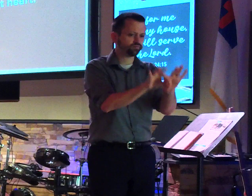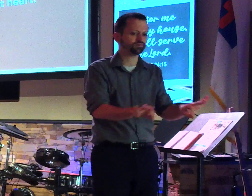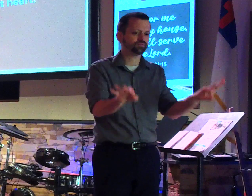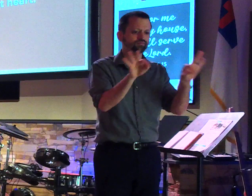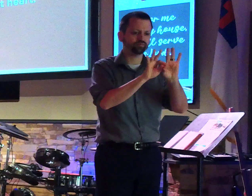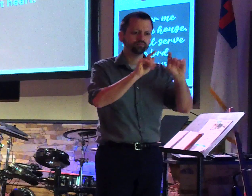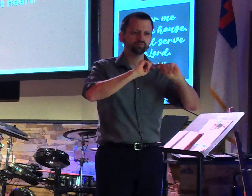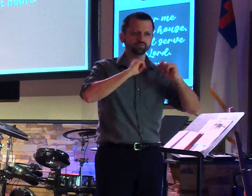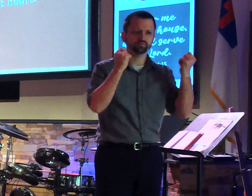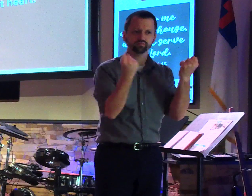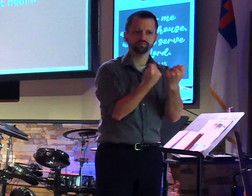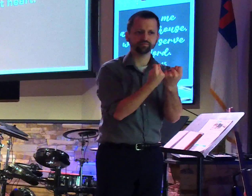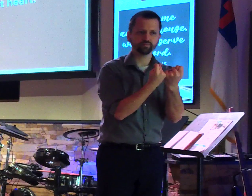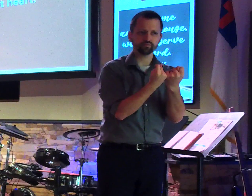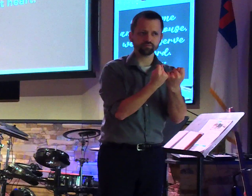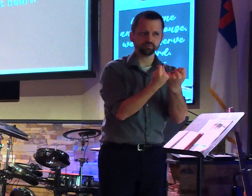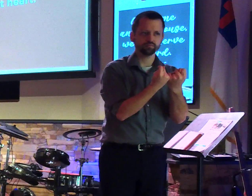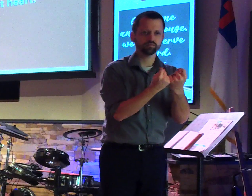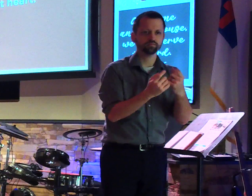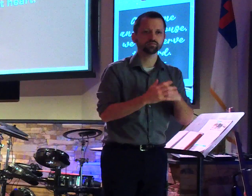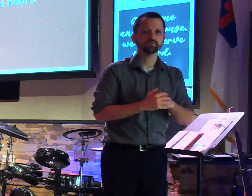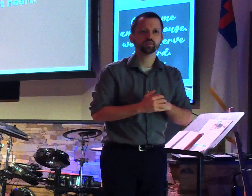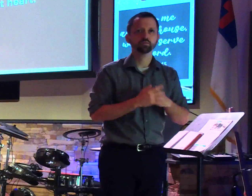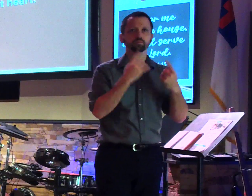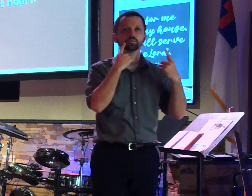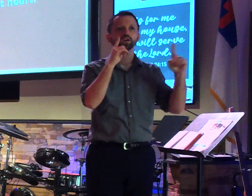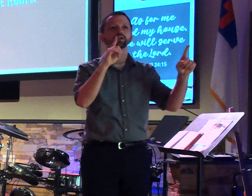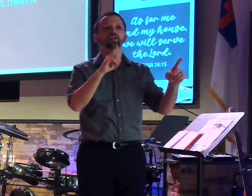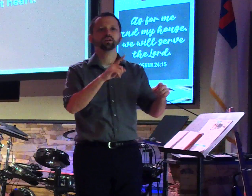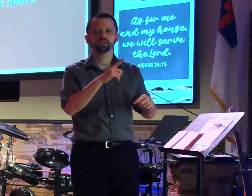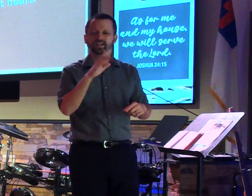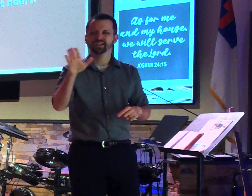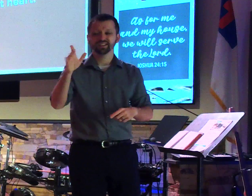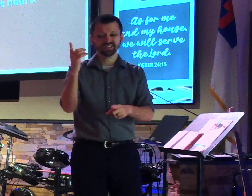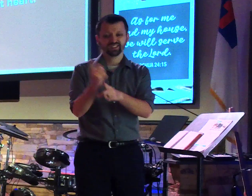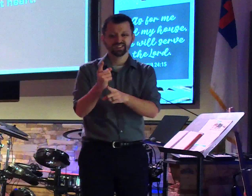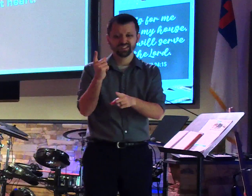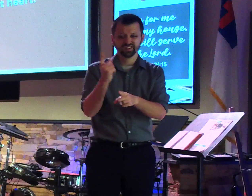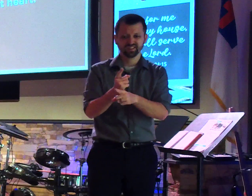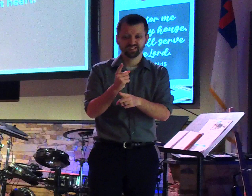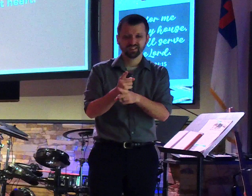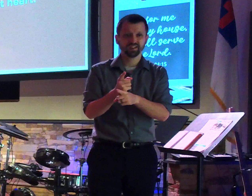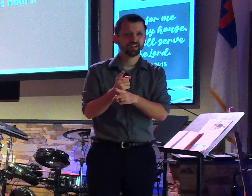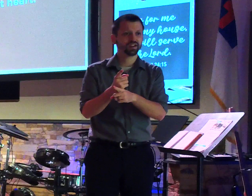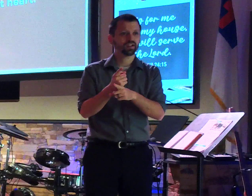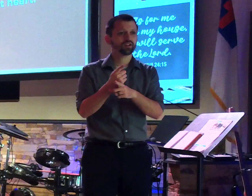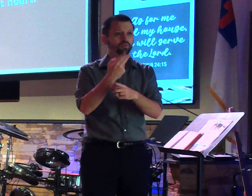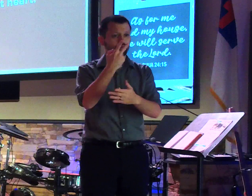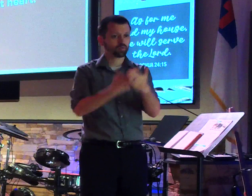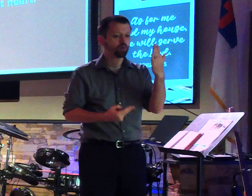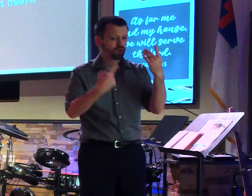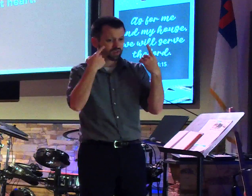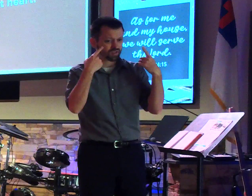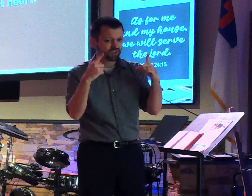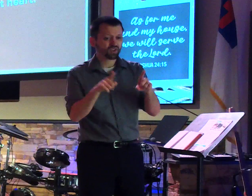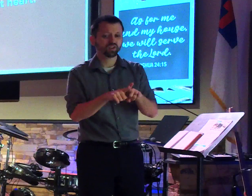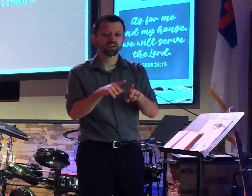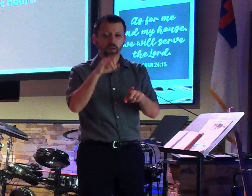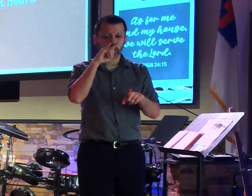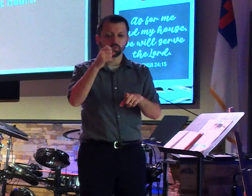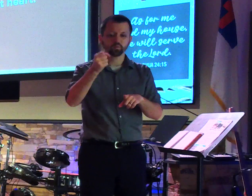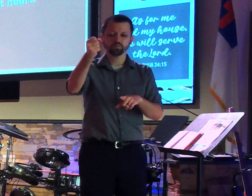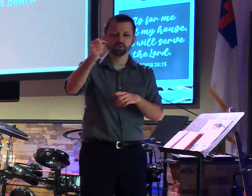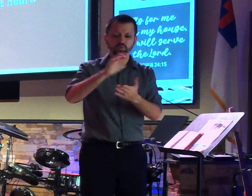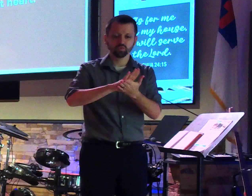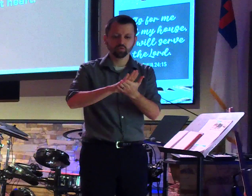team, right? But finally, she's like, you know, you're right. And we were on the same page. Yep. We need to put them in school. So we put